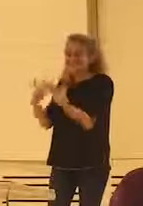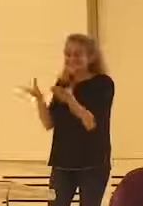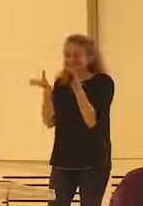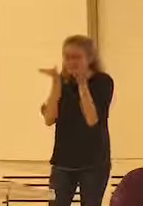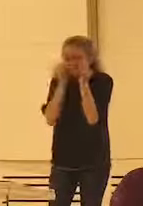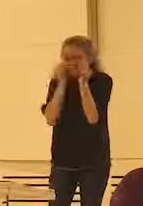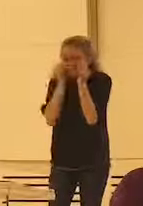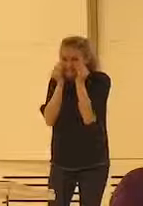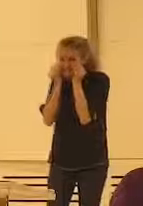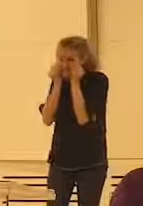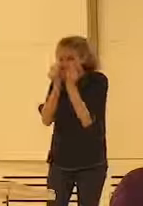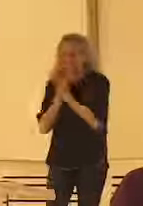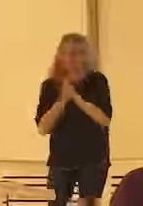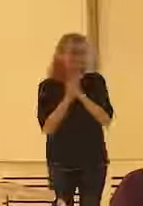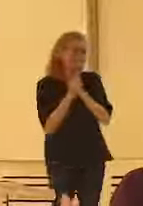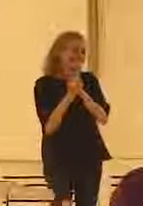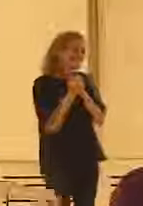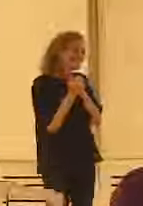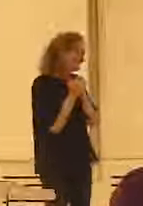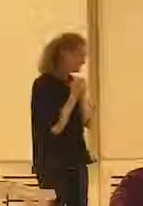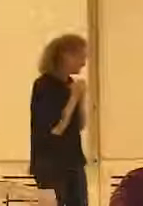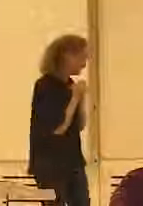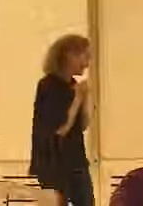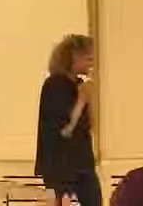Thank you very much. Thank you for watching.